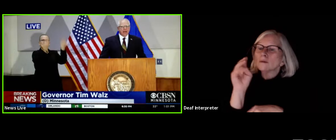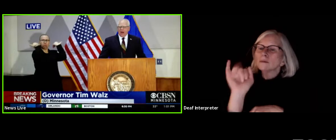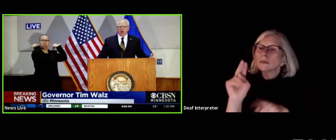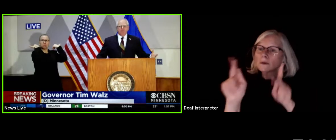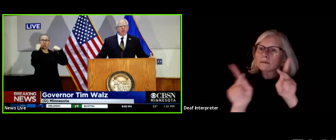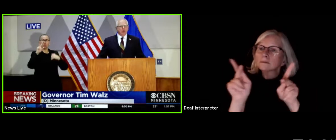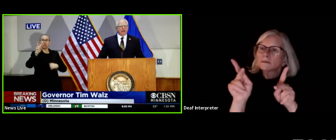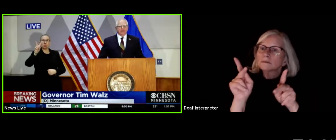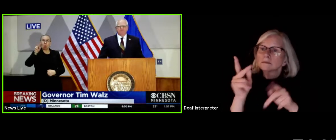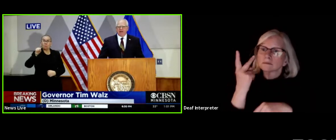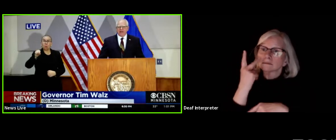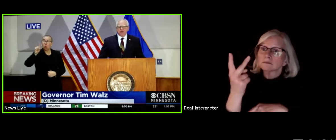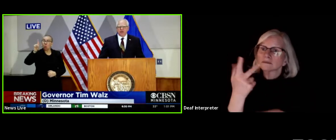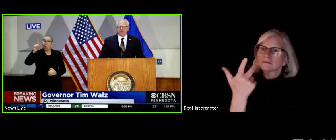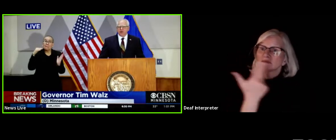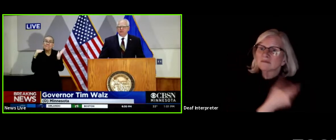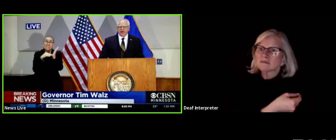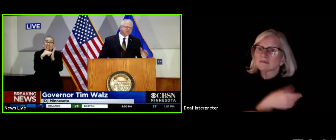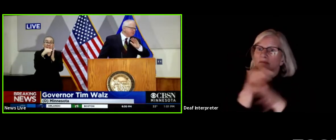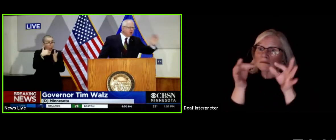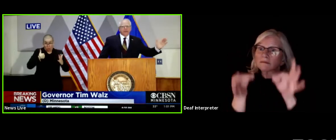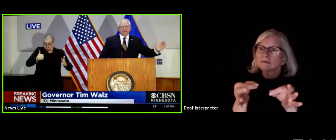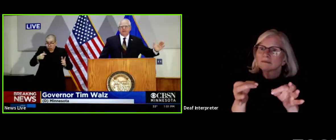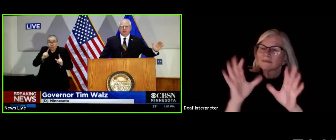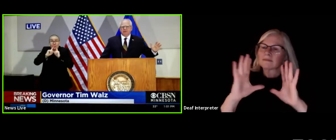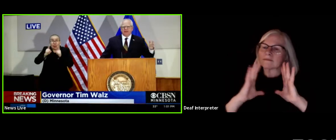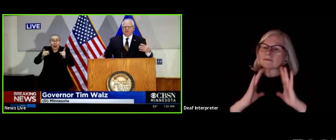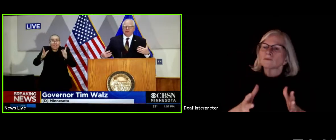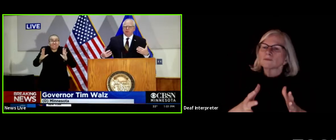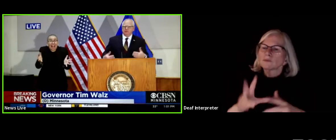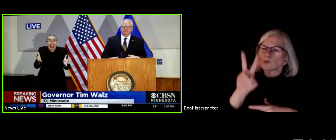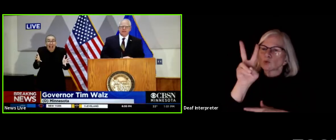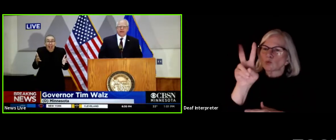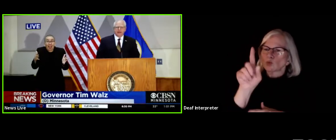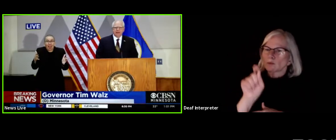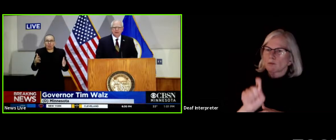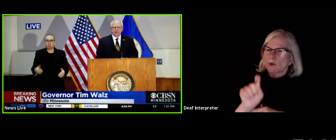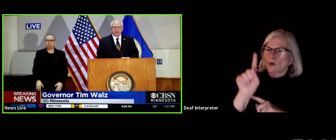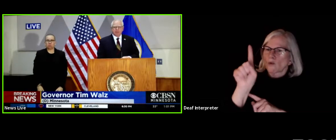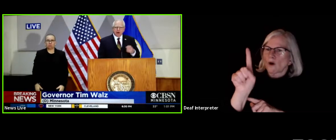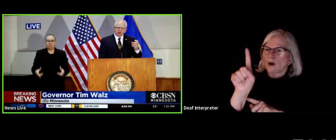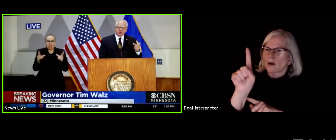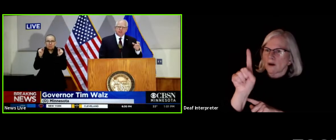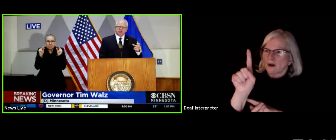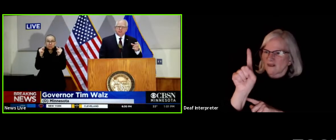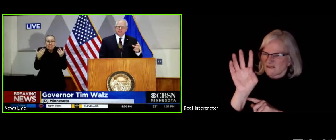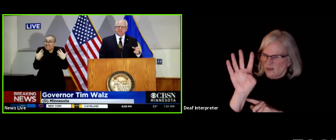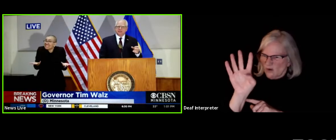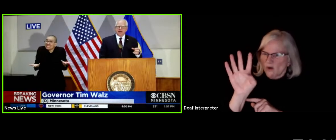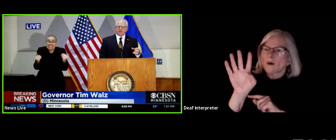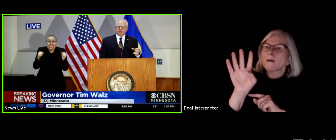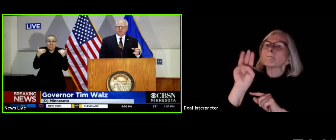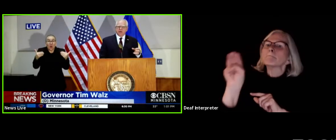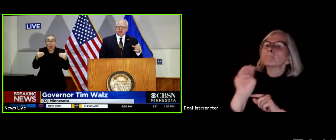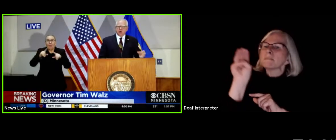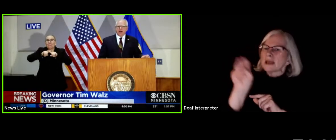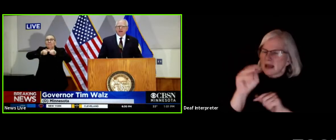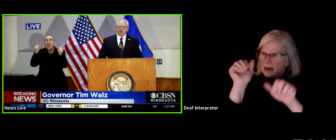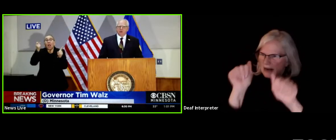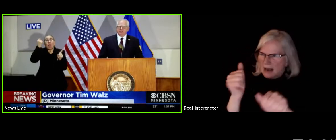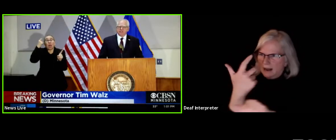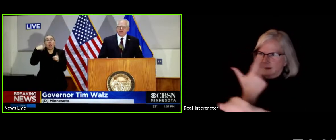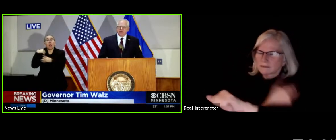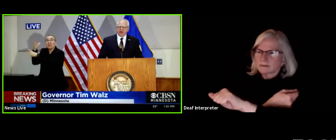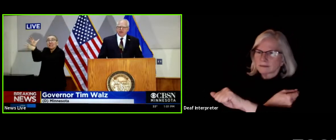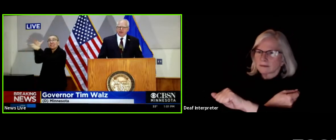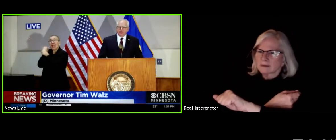million. I'm all for it. The faster, is it going fast enough? No, it can never go fast enough. And we've been saying that. But our dosage was 60,000. So I,